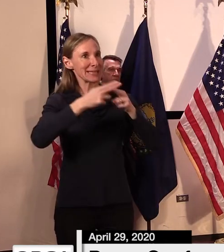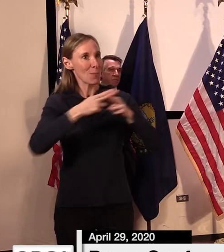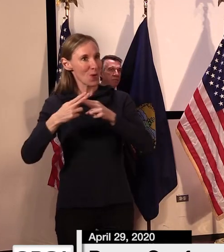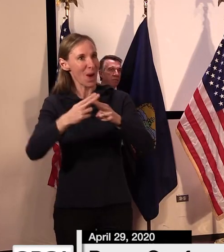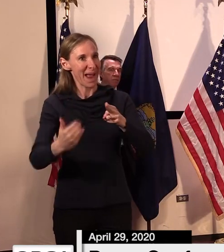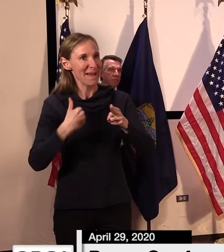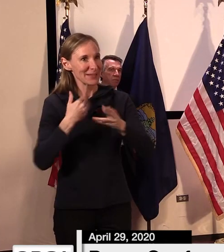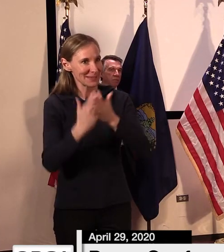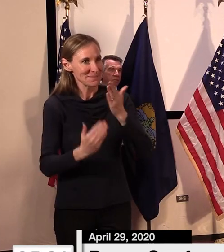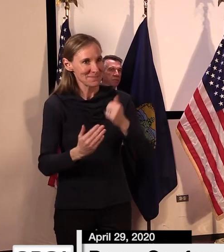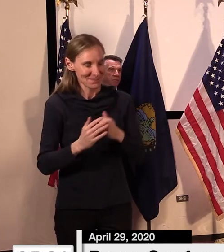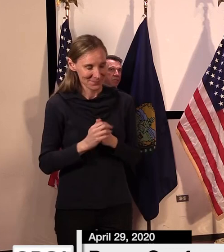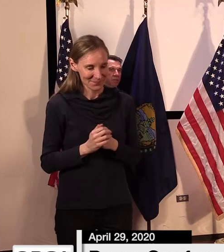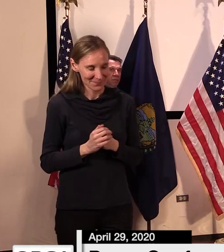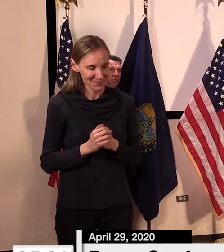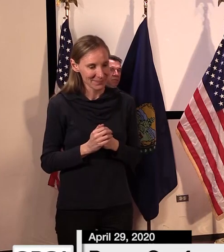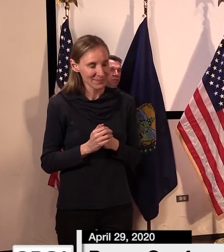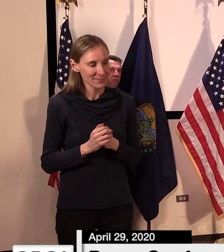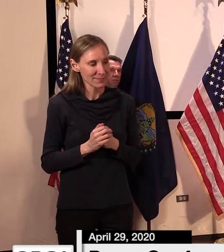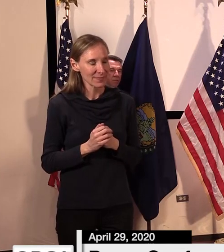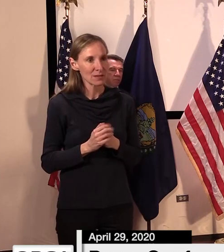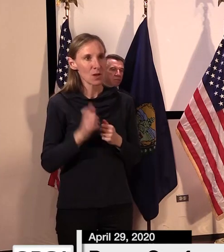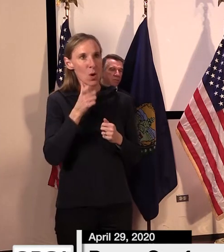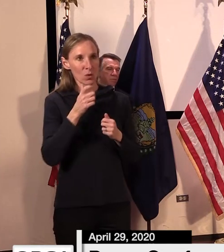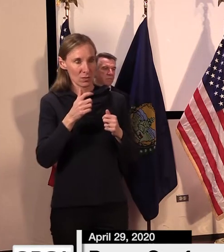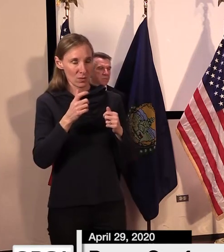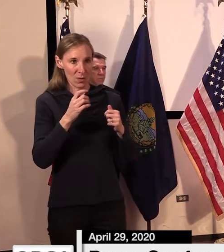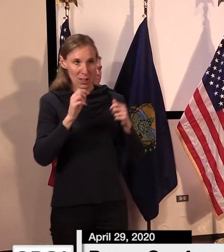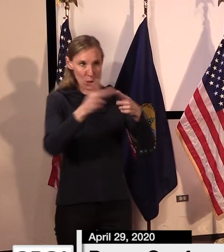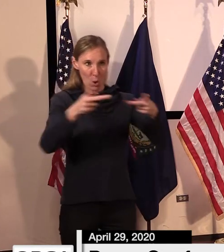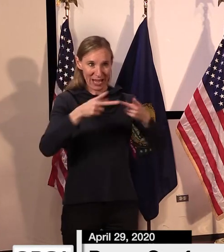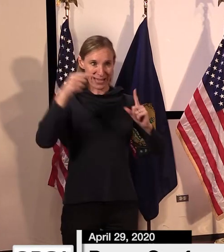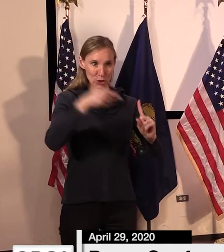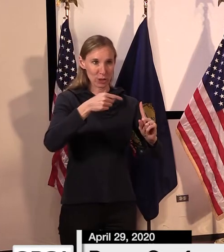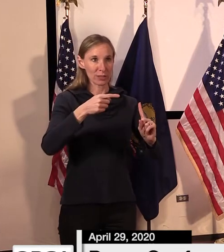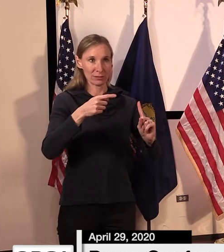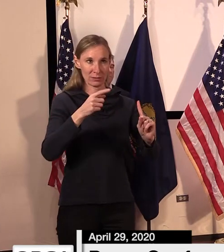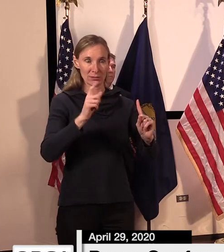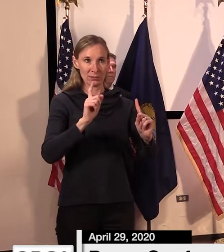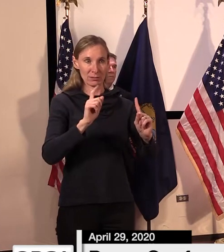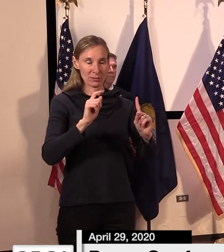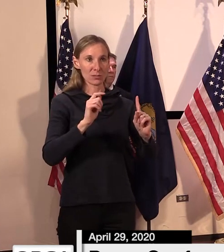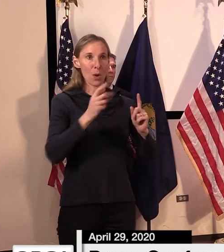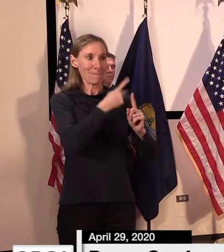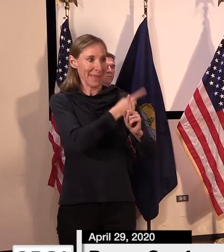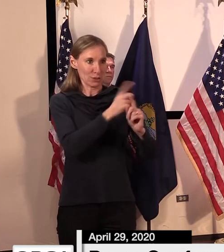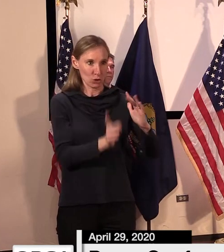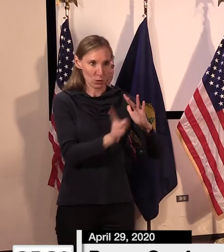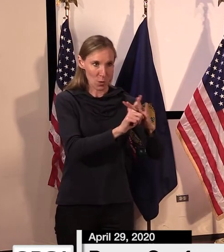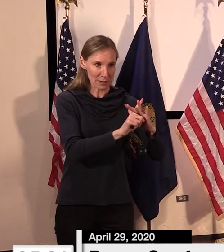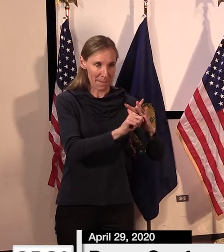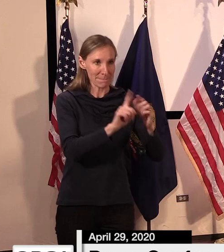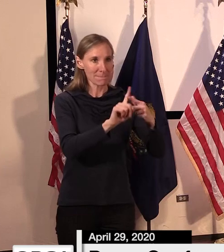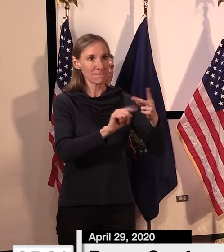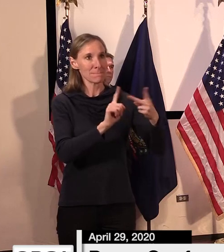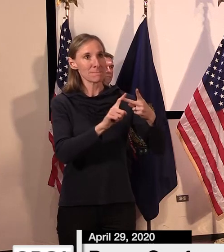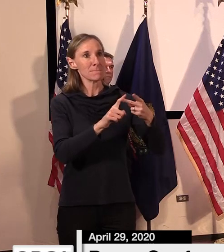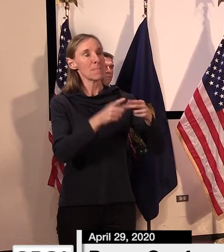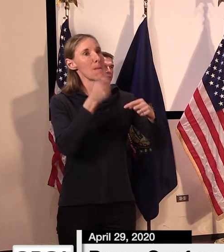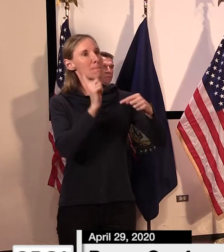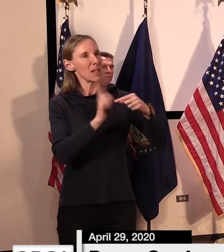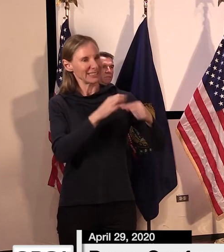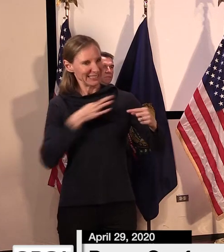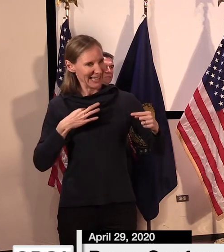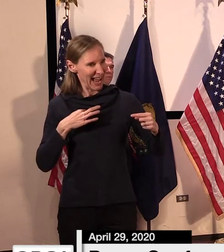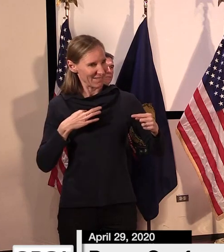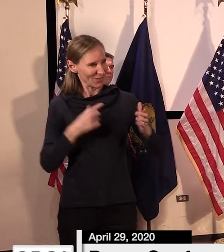that location, one needs personnel who can obtain the test from the patient. Depending on the type